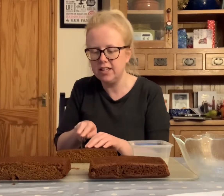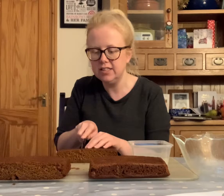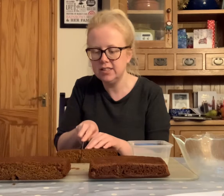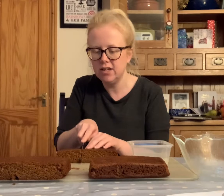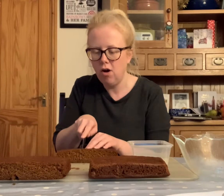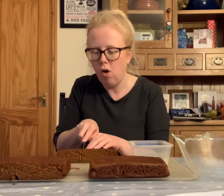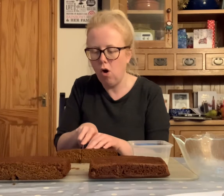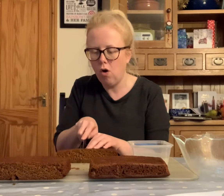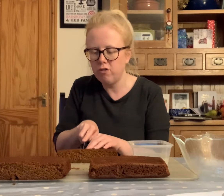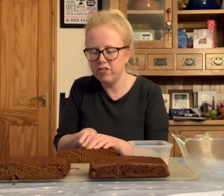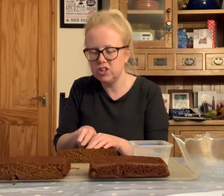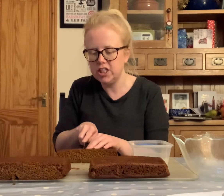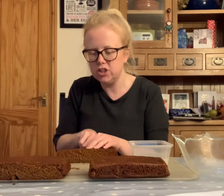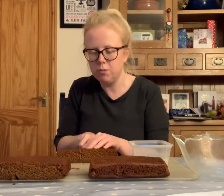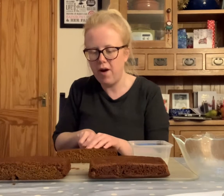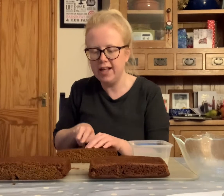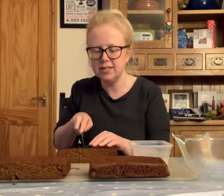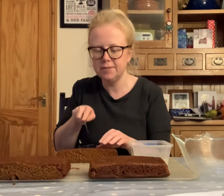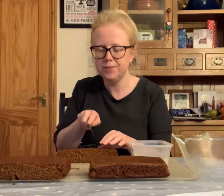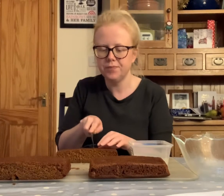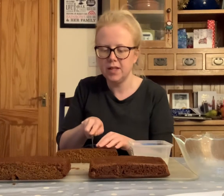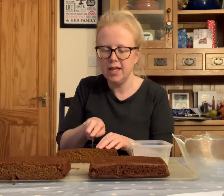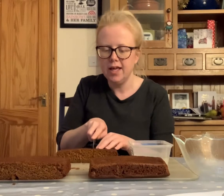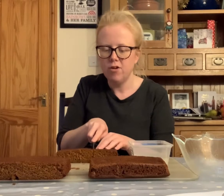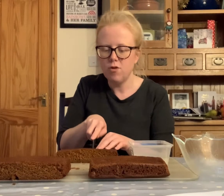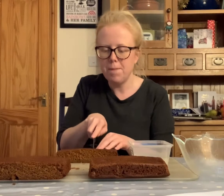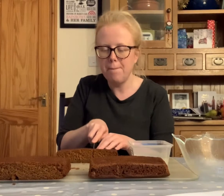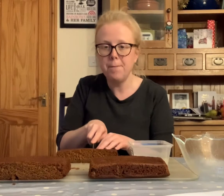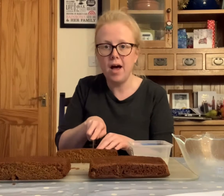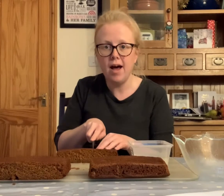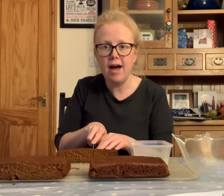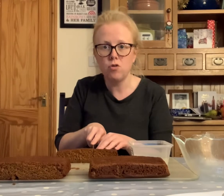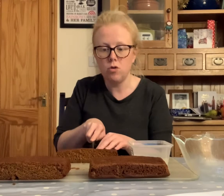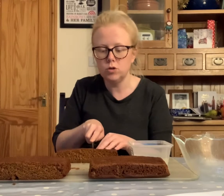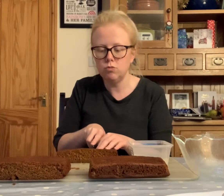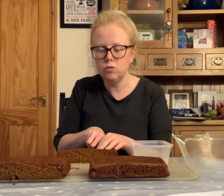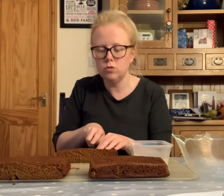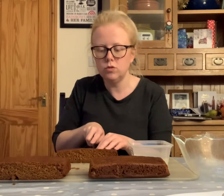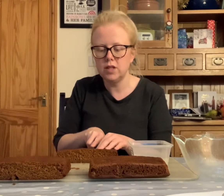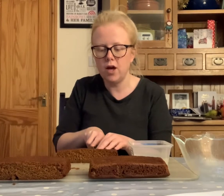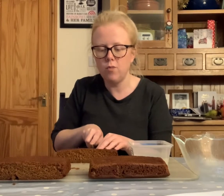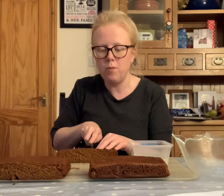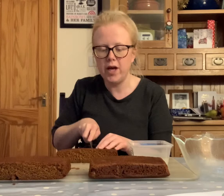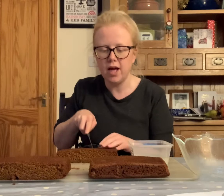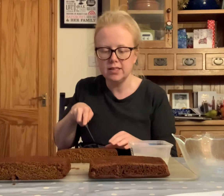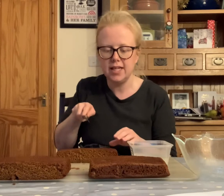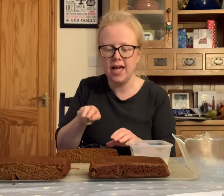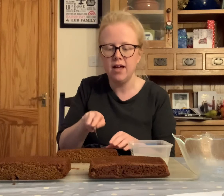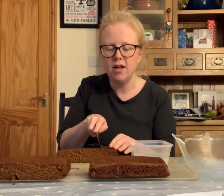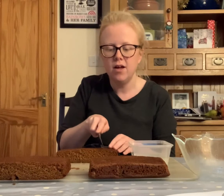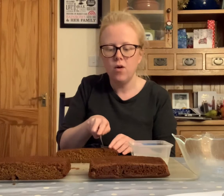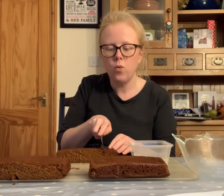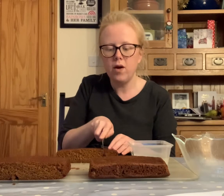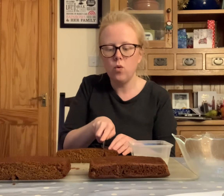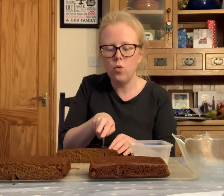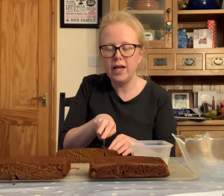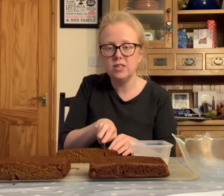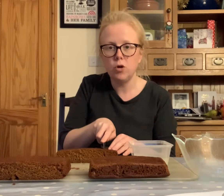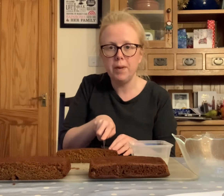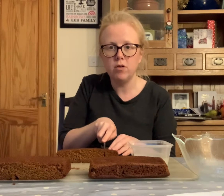fingers of gingerbread. Remember our golden rules though, when we're cutting, we're always chopping on a